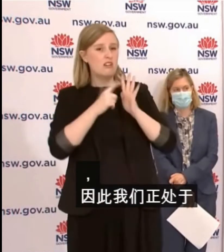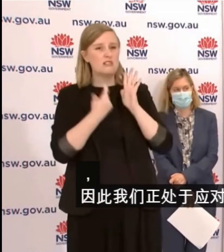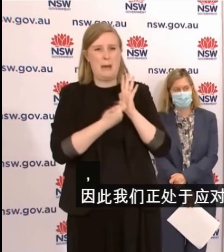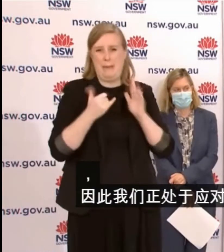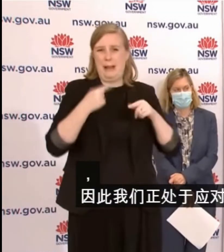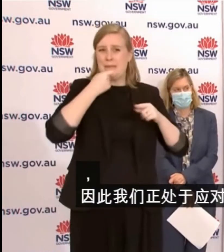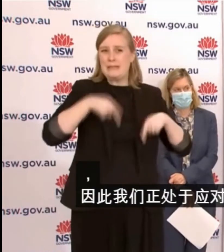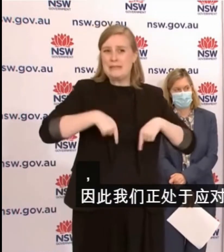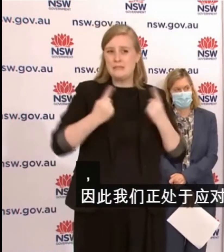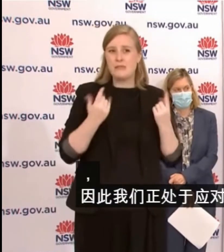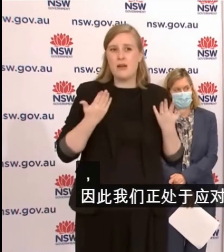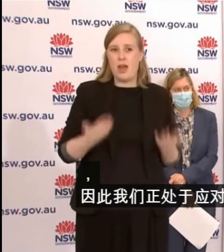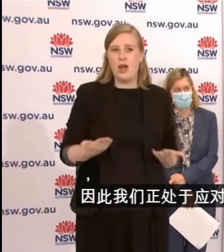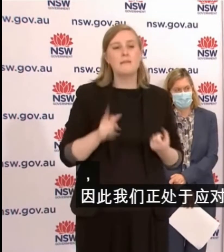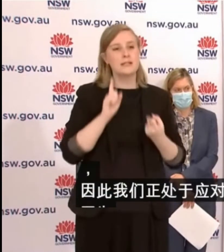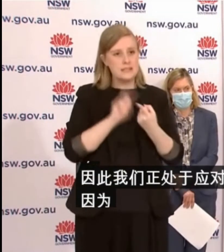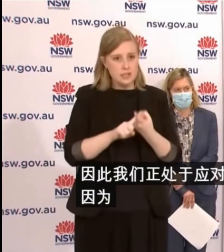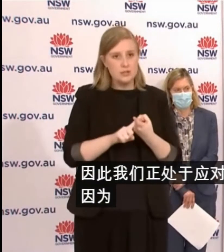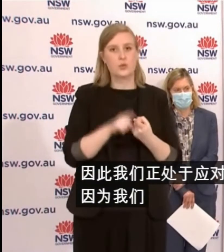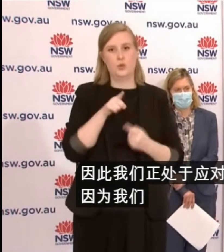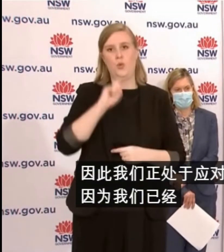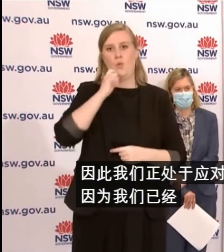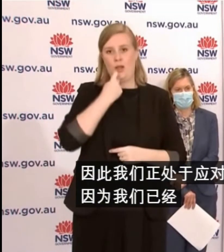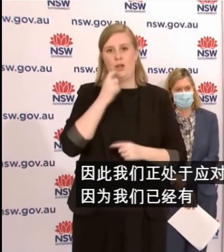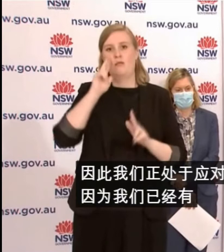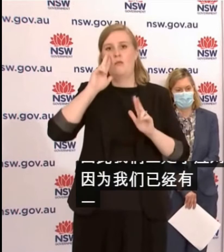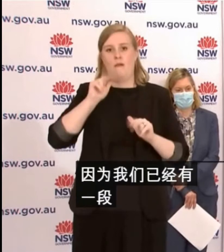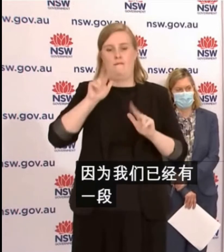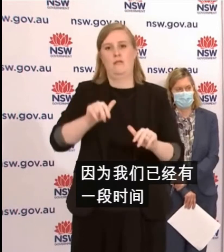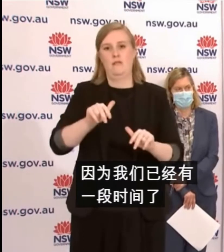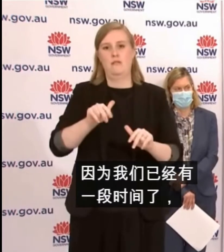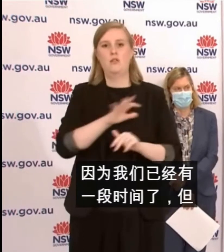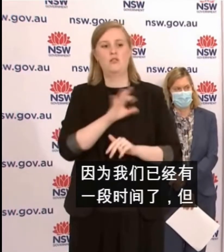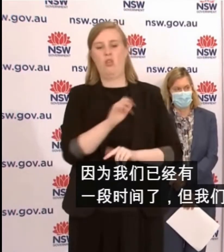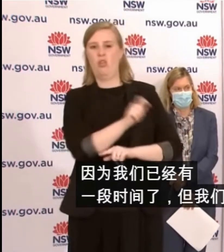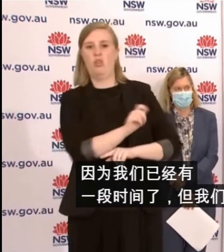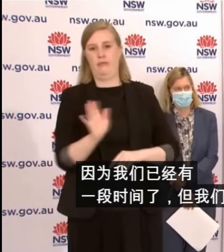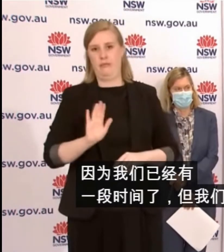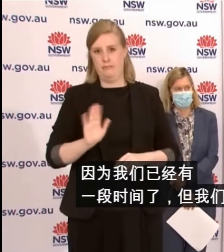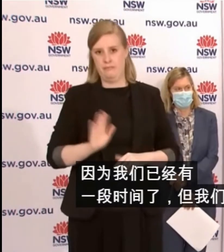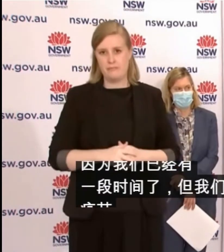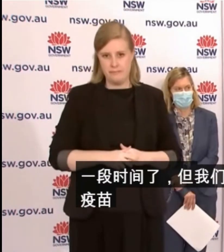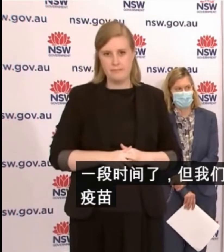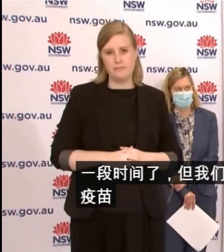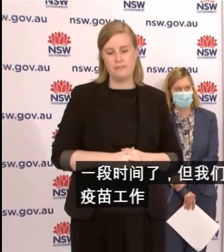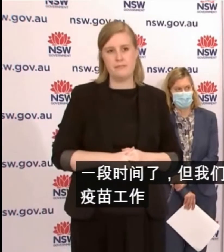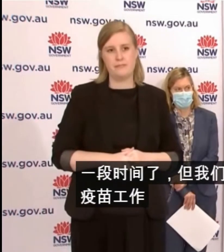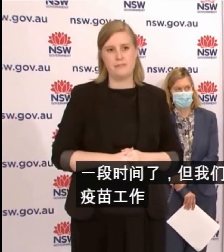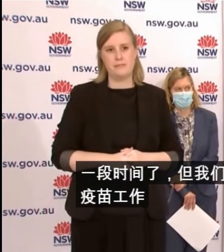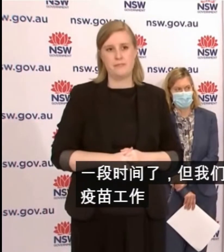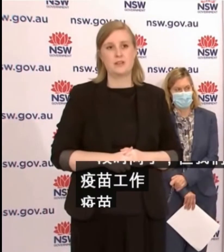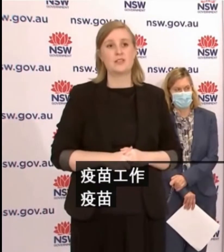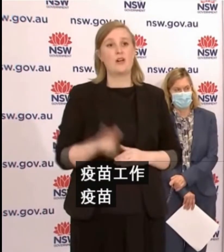So we are at a critical time in dealing with this pandemic, as we have been for some time. But what we do know is vaccines